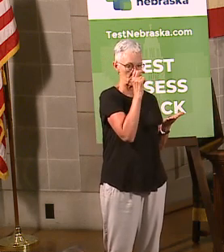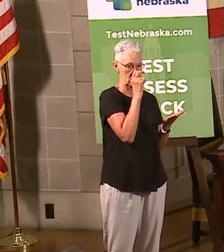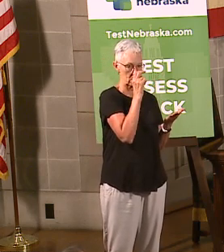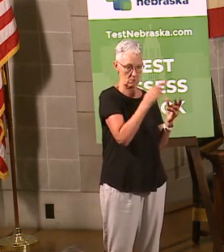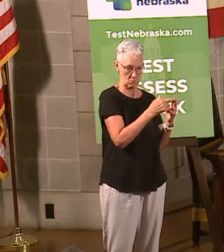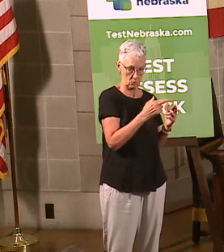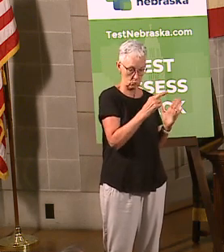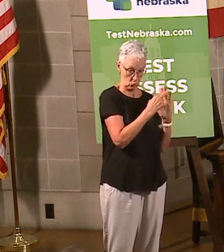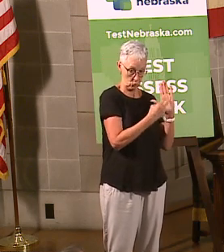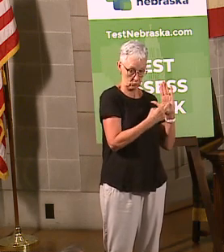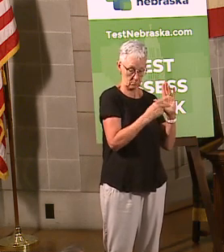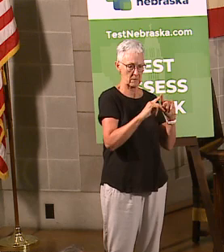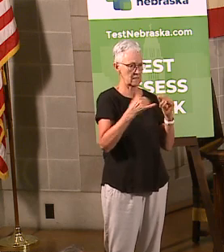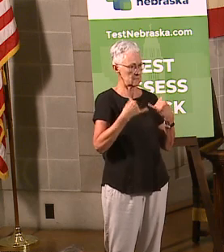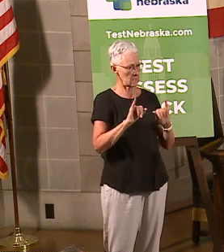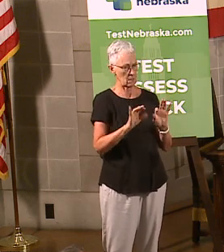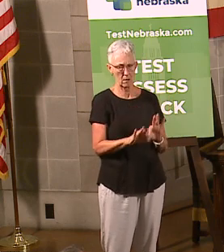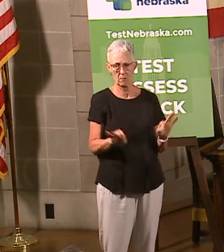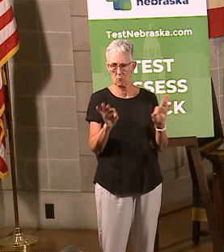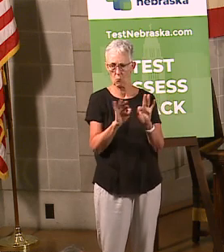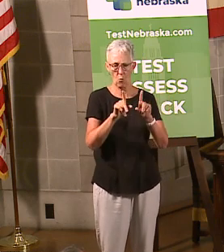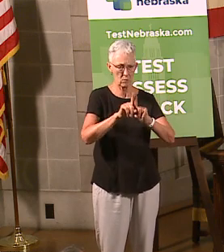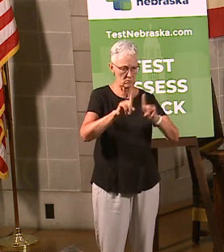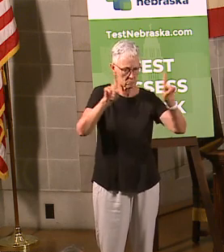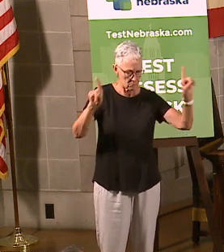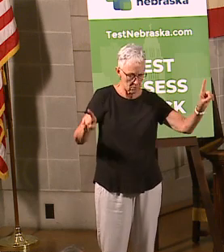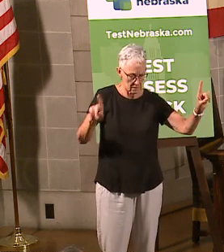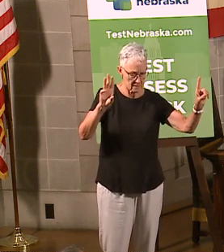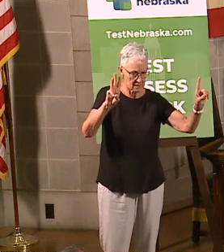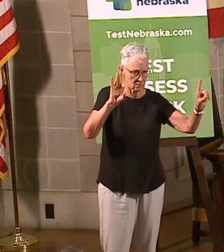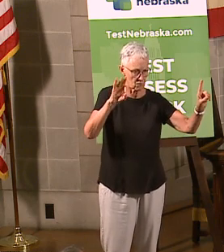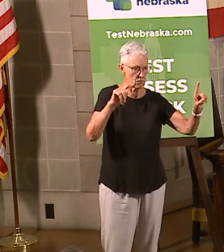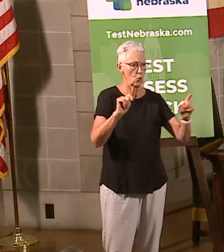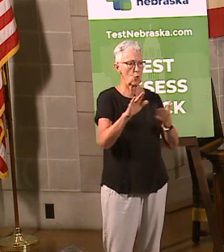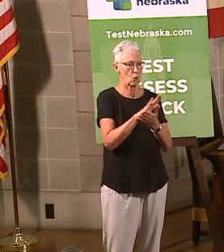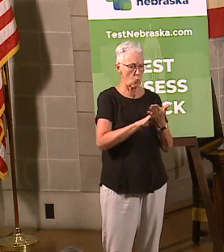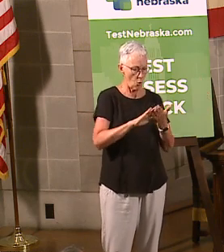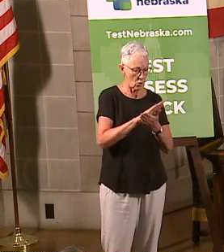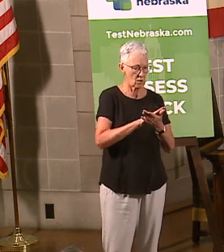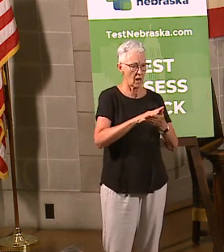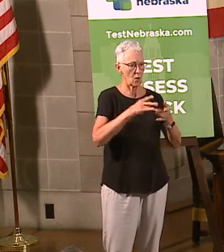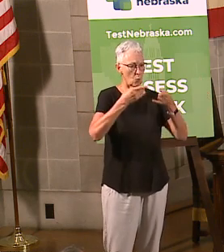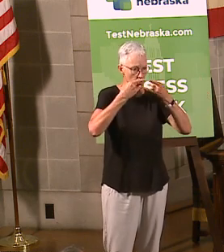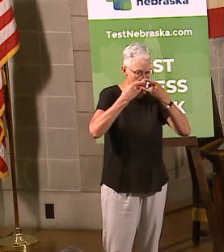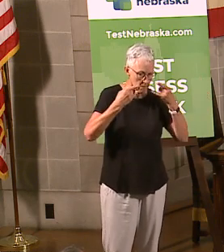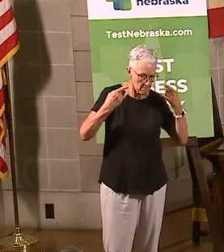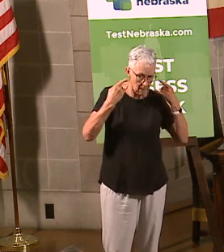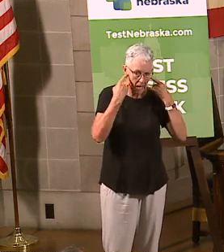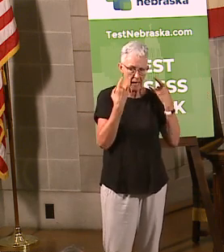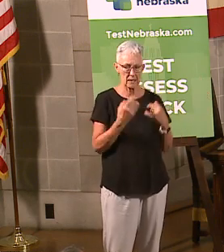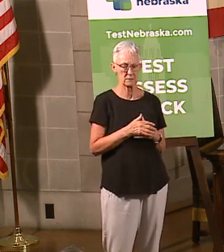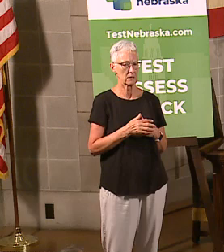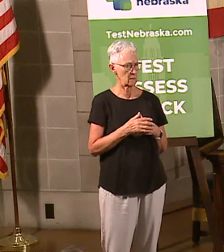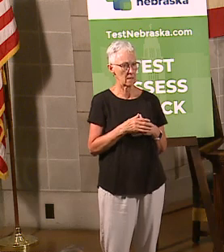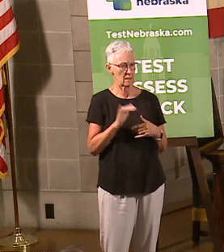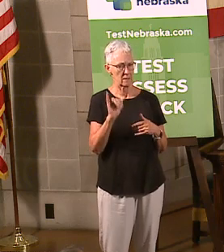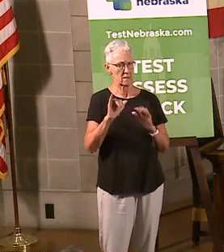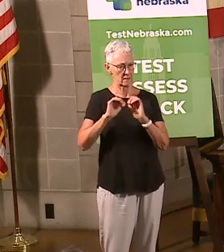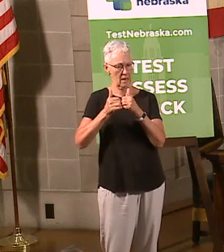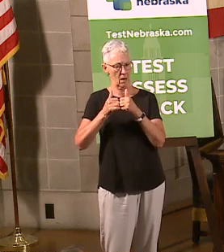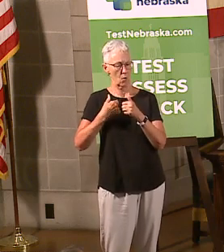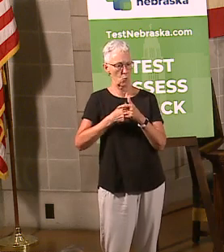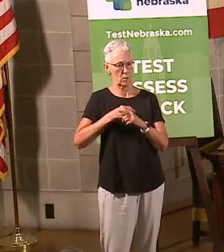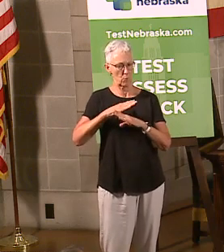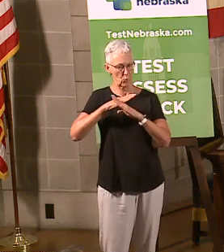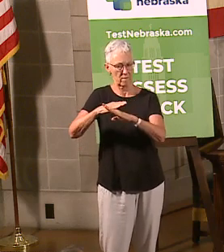6-foot distance, wear a mask when you go to the store, wash your hands, avoid large groups. Continue to do that. That's how we slow the spread of the virus. We